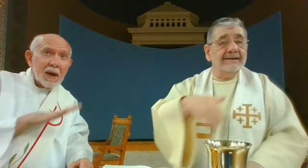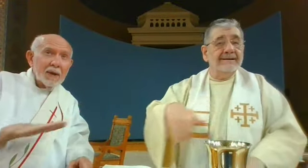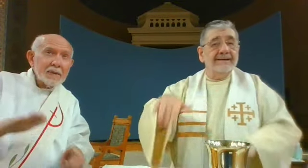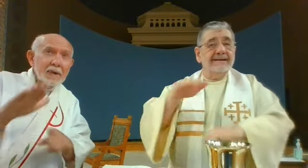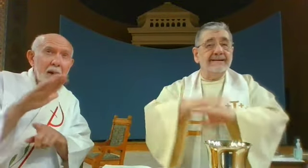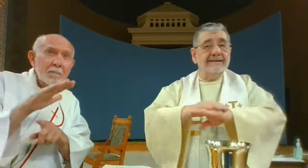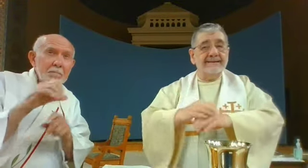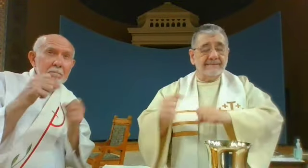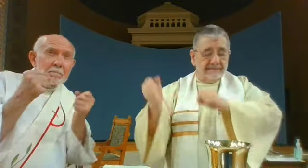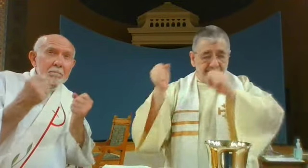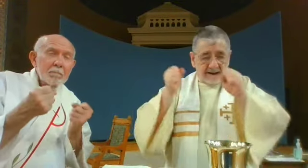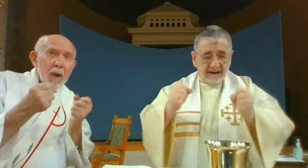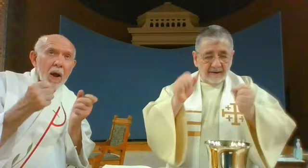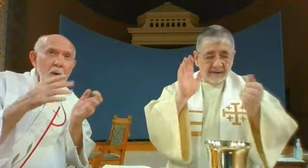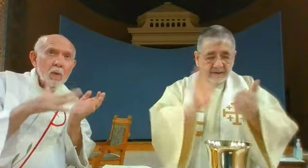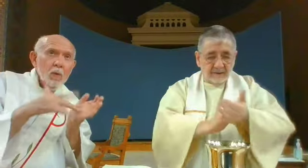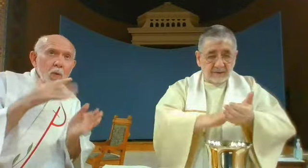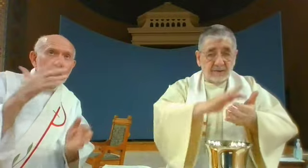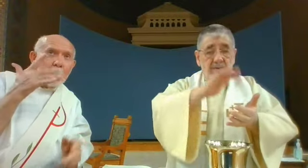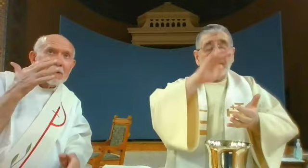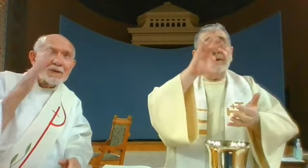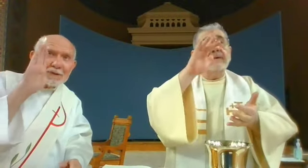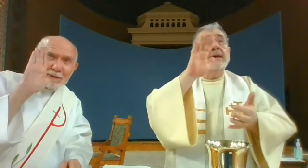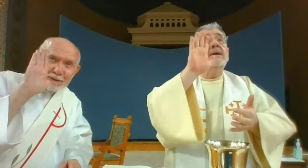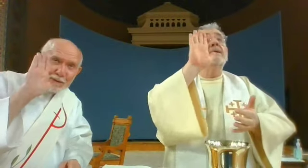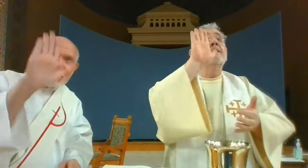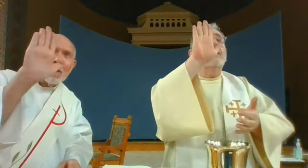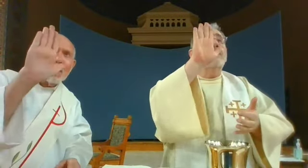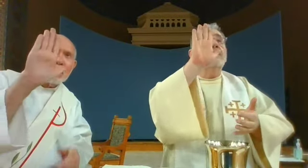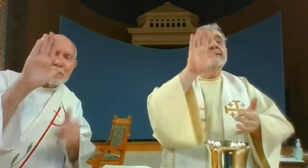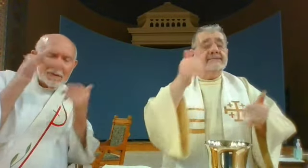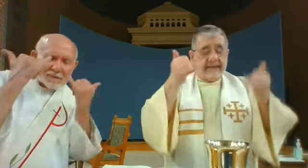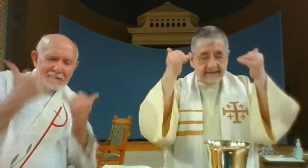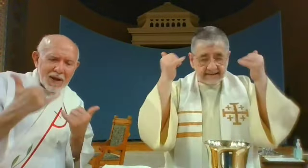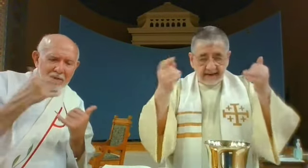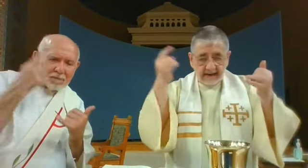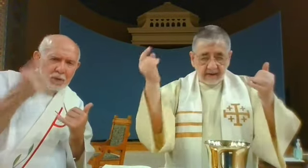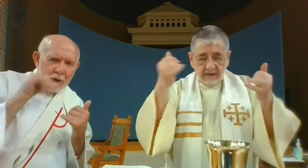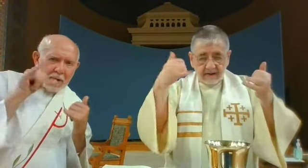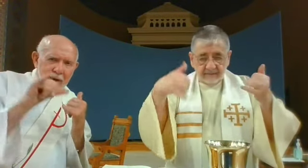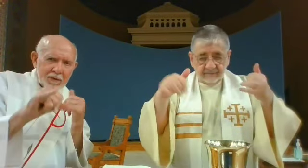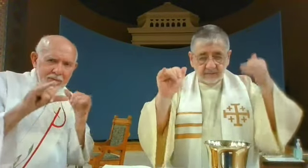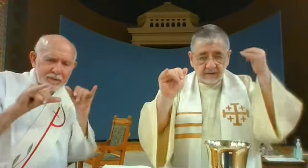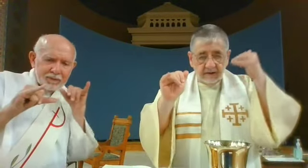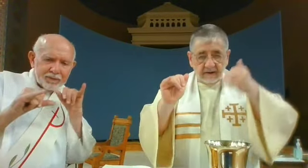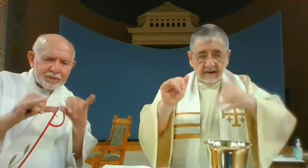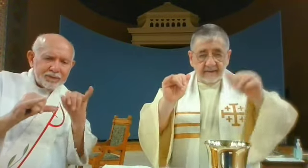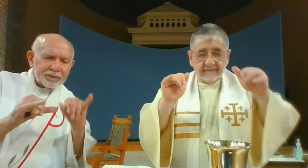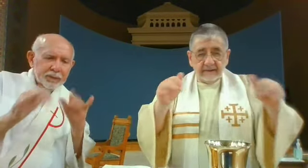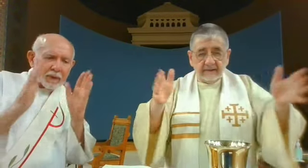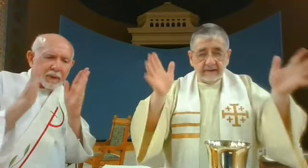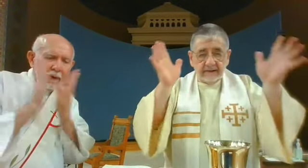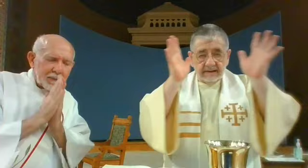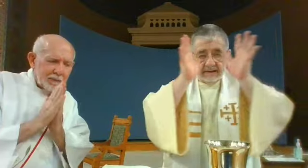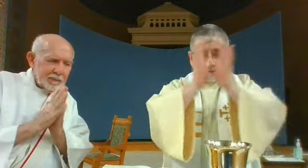For the kingdom, the power, and the glory are yours, now and forever.